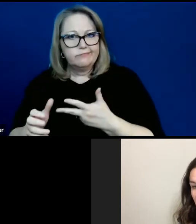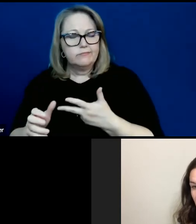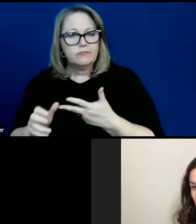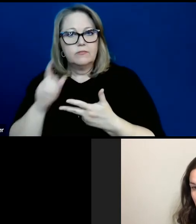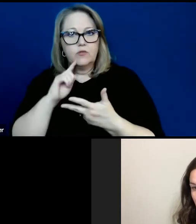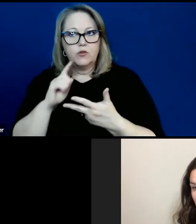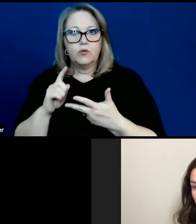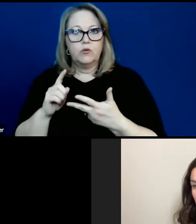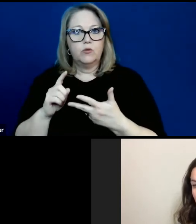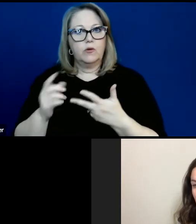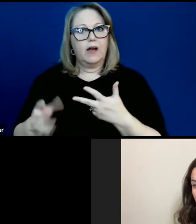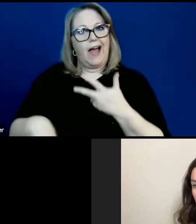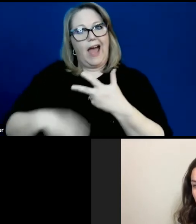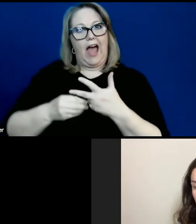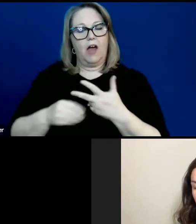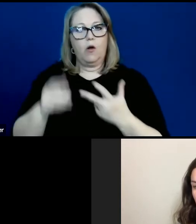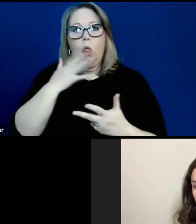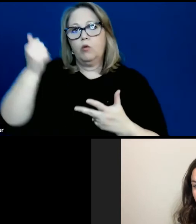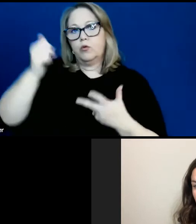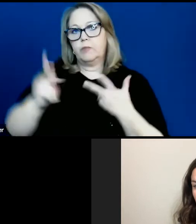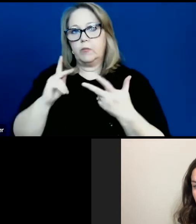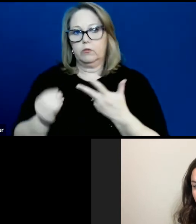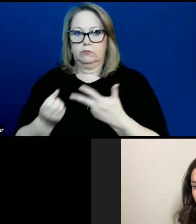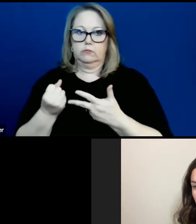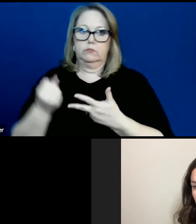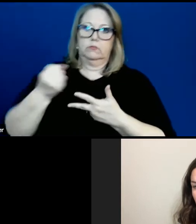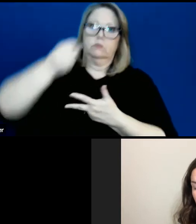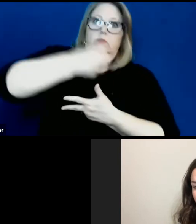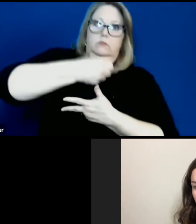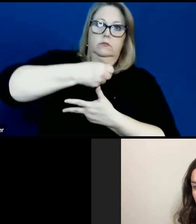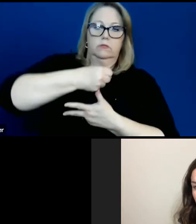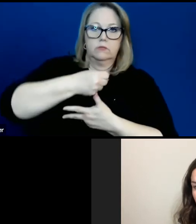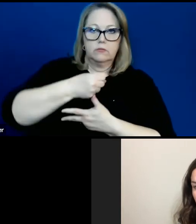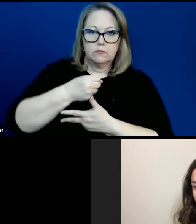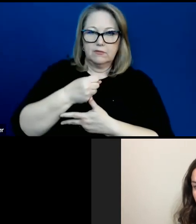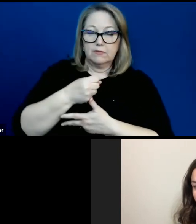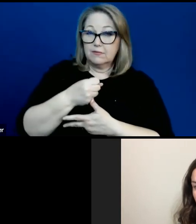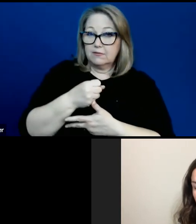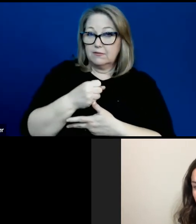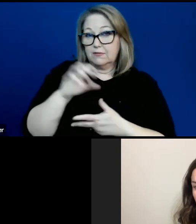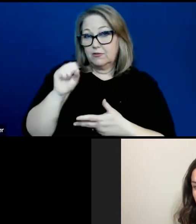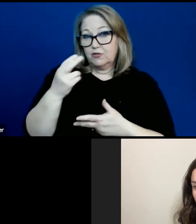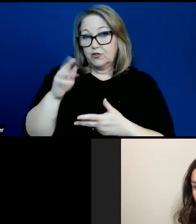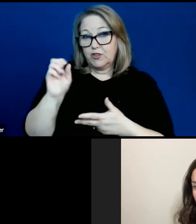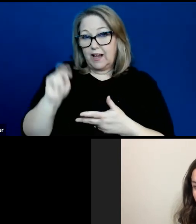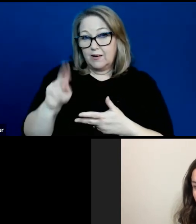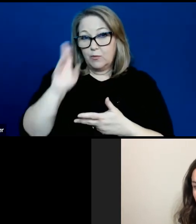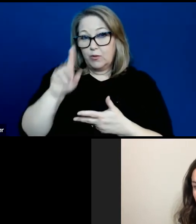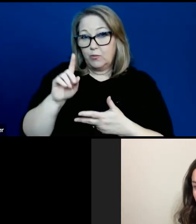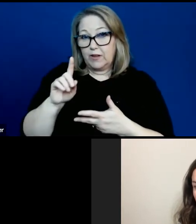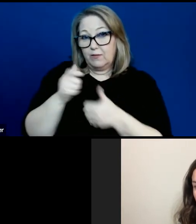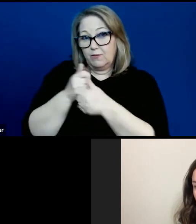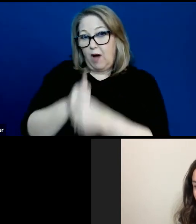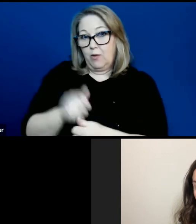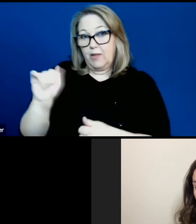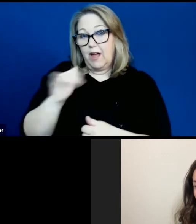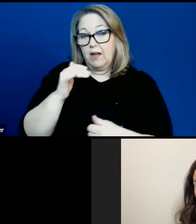older people more quickly. Shannon, you talked about concurrent tiers. Would we ever do something like those states are doing?